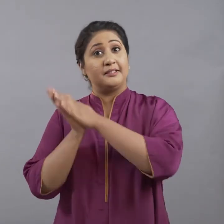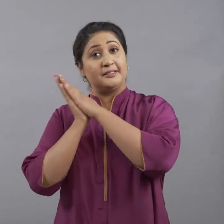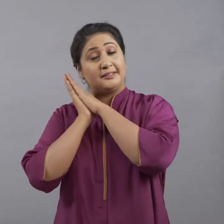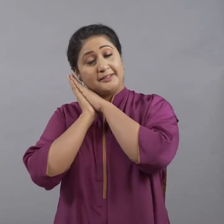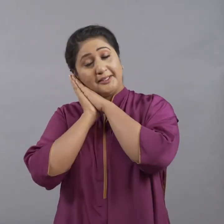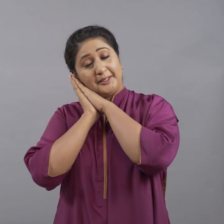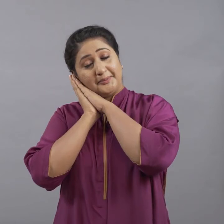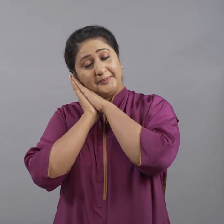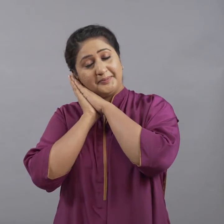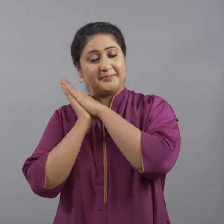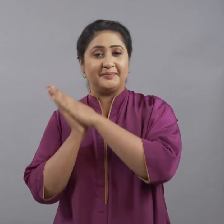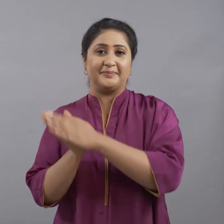Sleep.